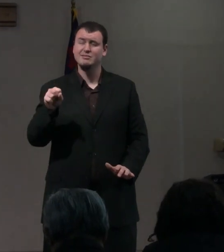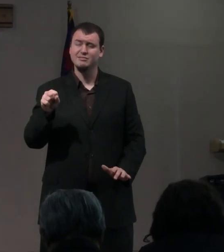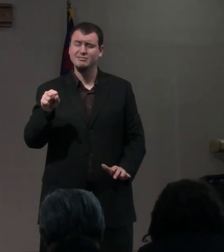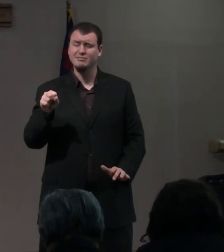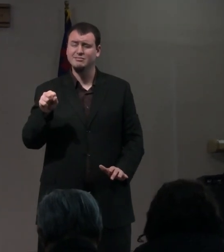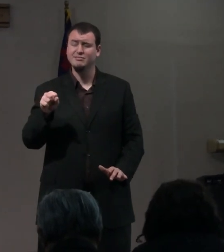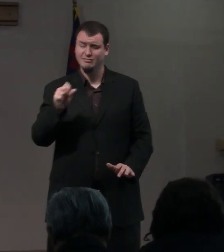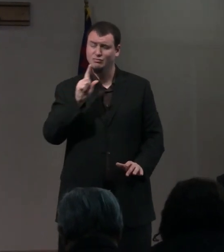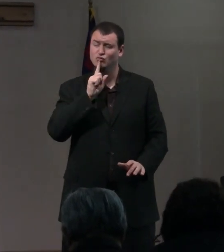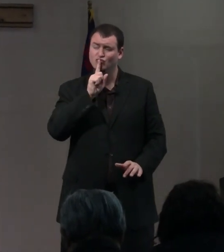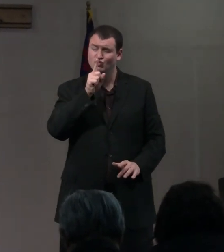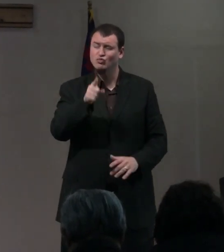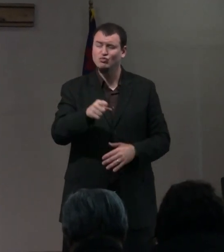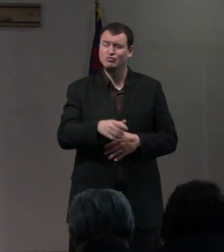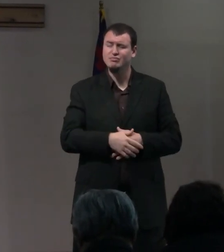And that's true.